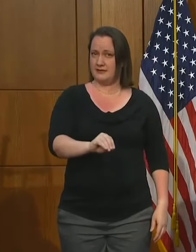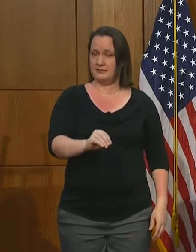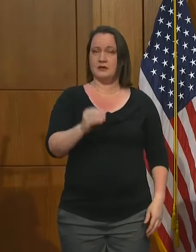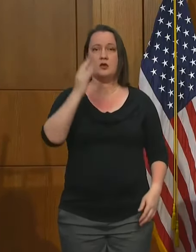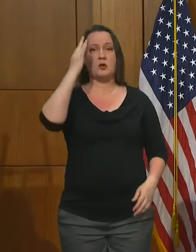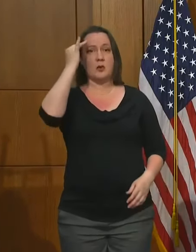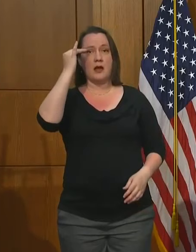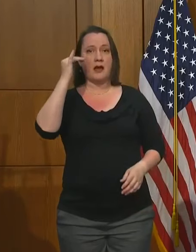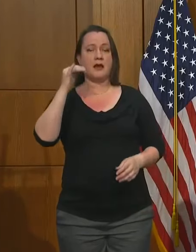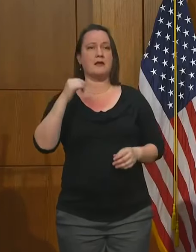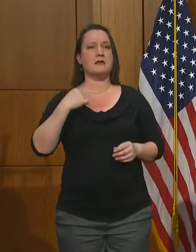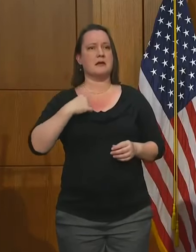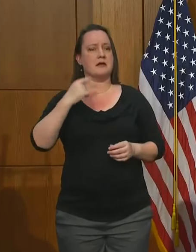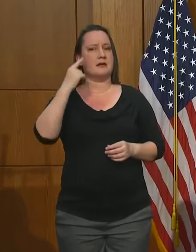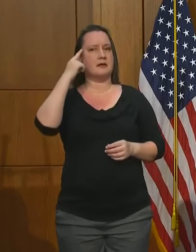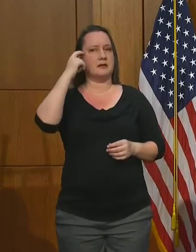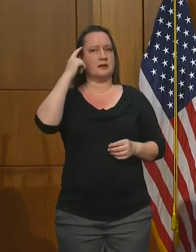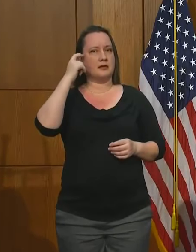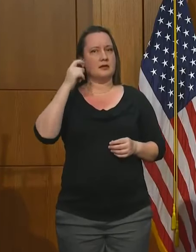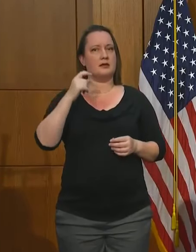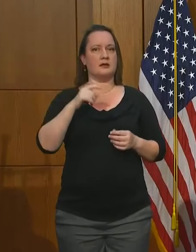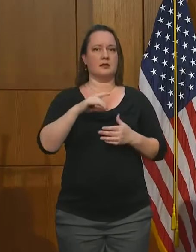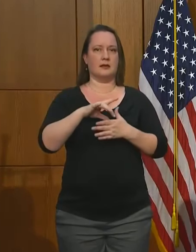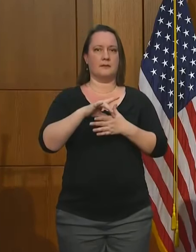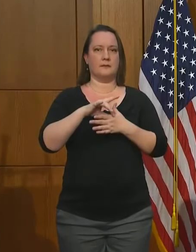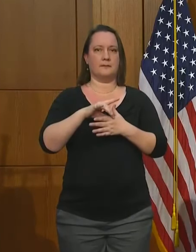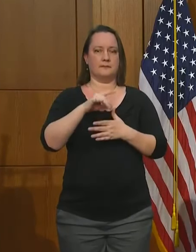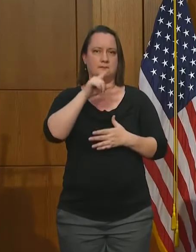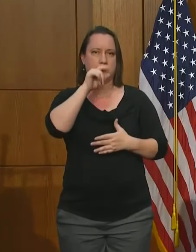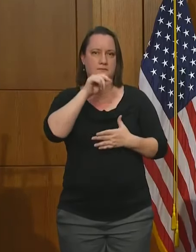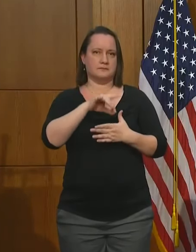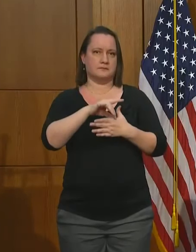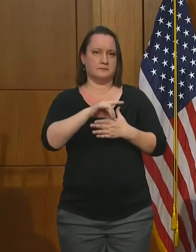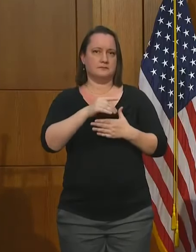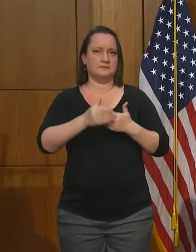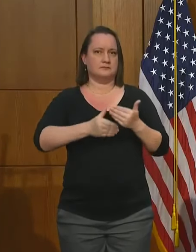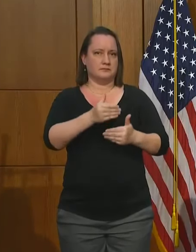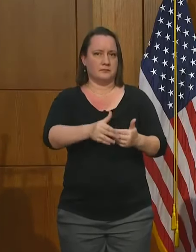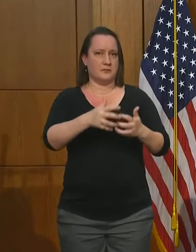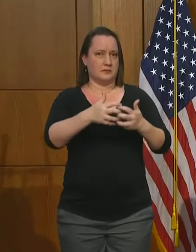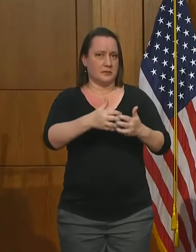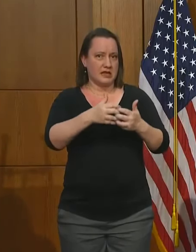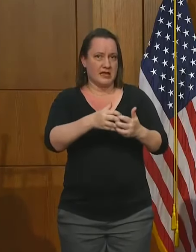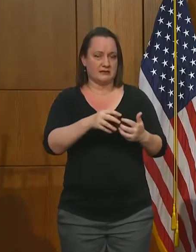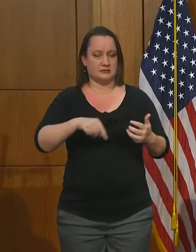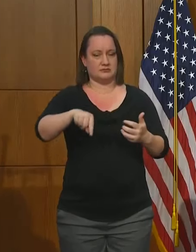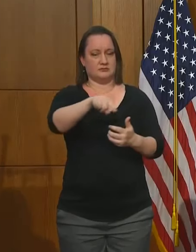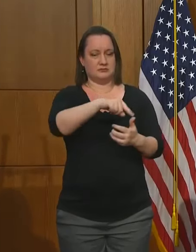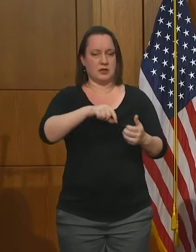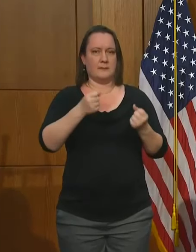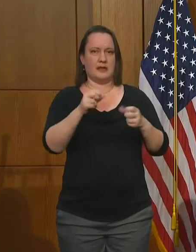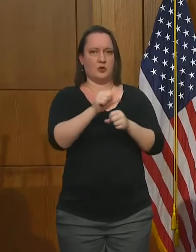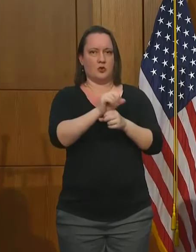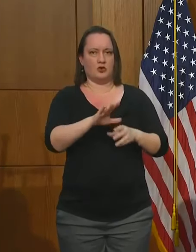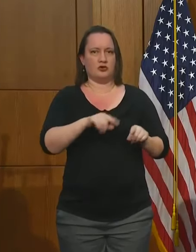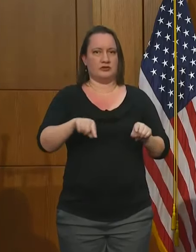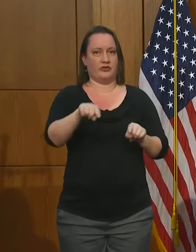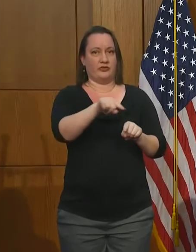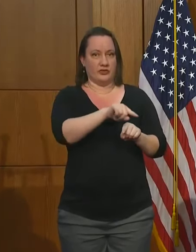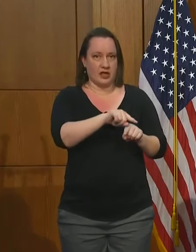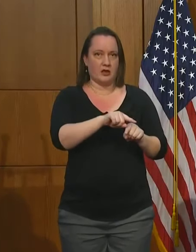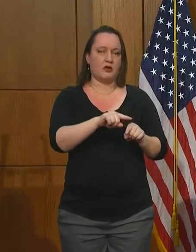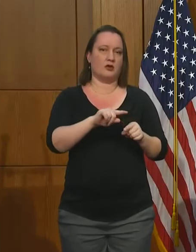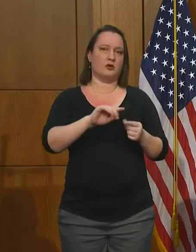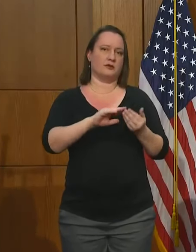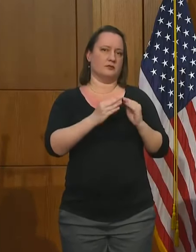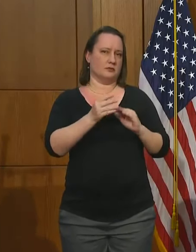of the outbreaks that we've seen in a bunch of the poultry plants in the region. Those outbreaks have